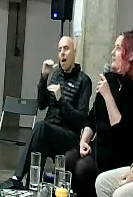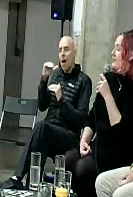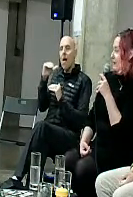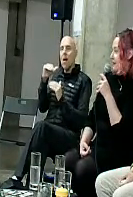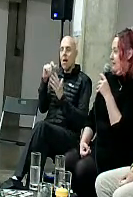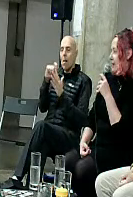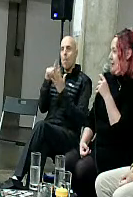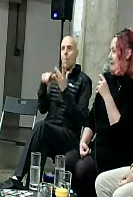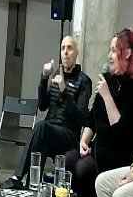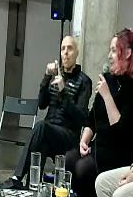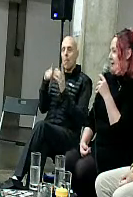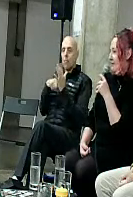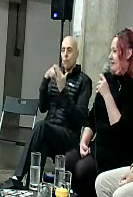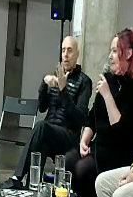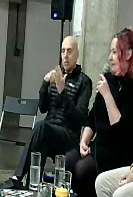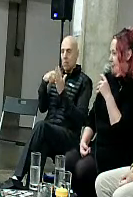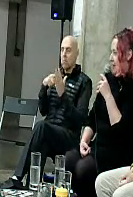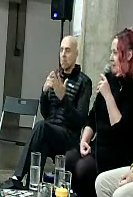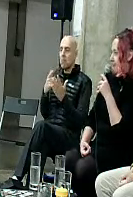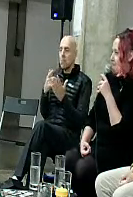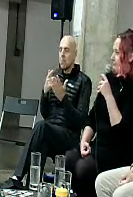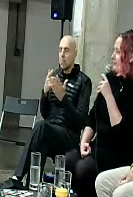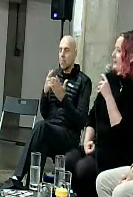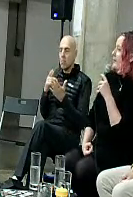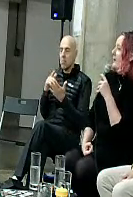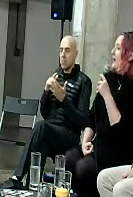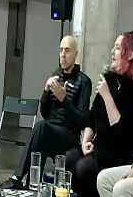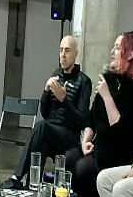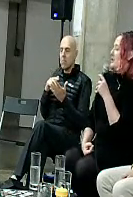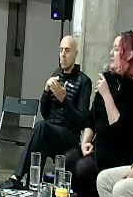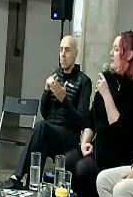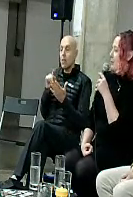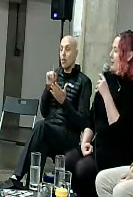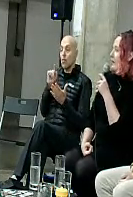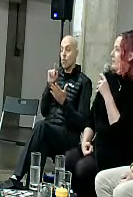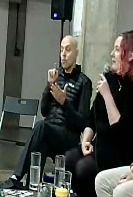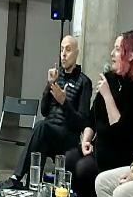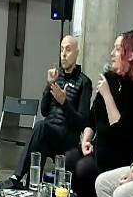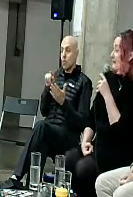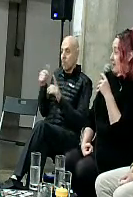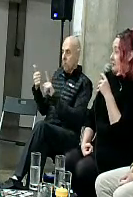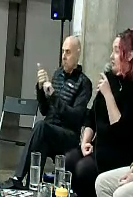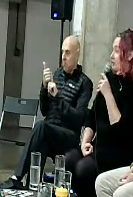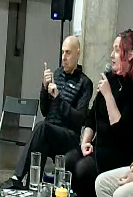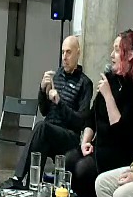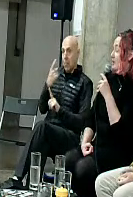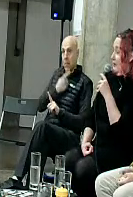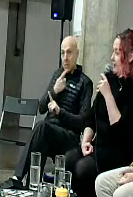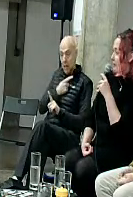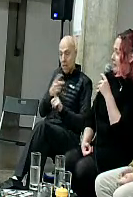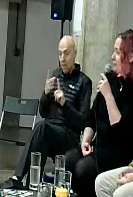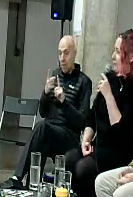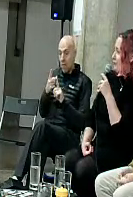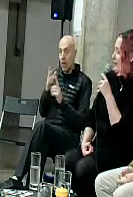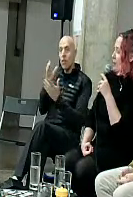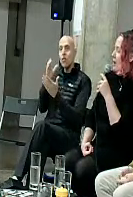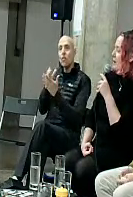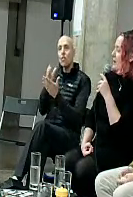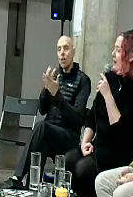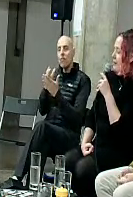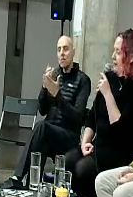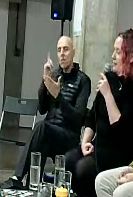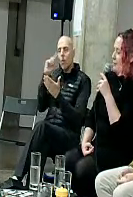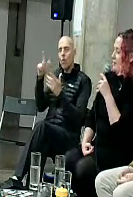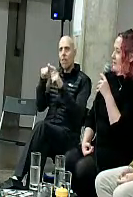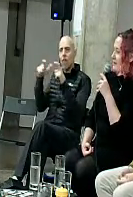transferred from disability living allowance to the personal independence payment. And she was supported by myself, a charity in Nottingham called